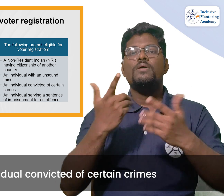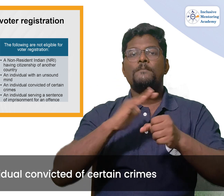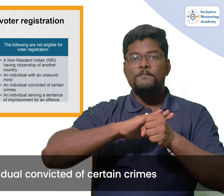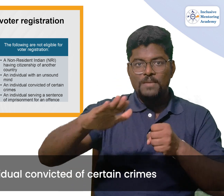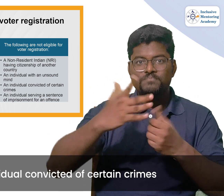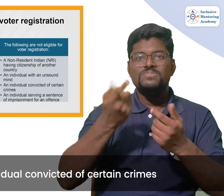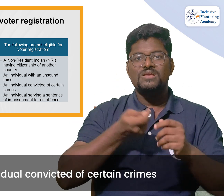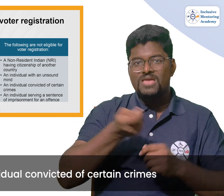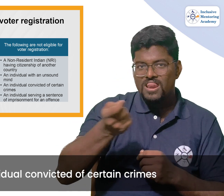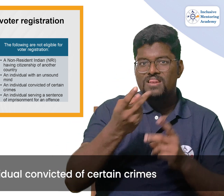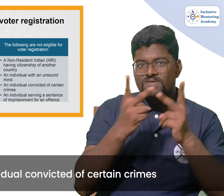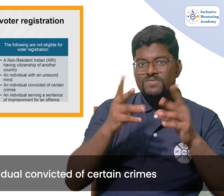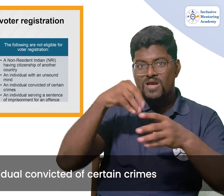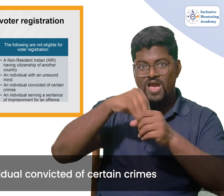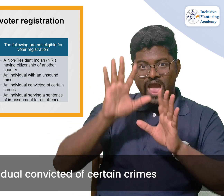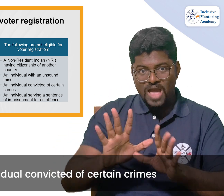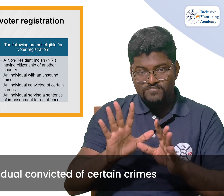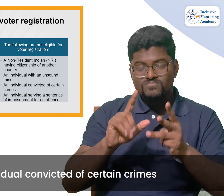An individual convicted of certain crimes.